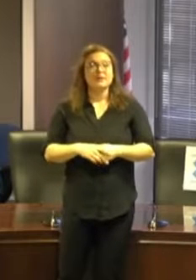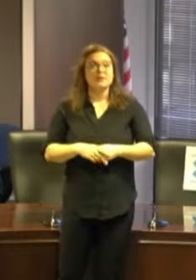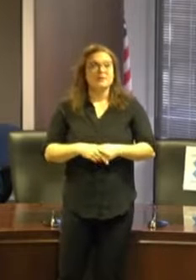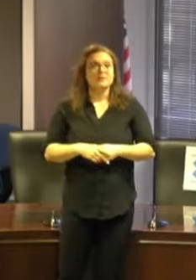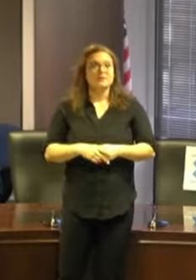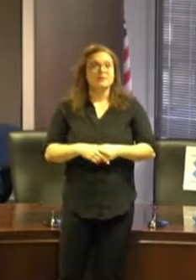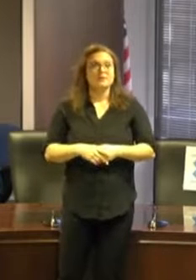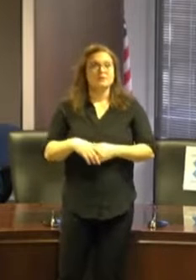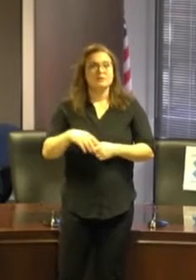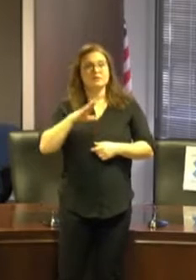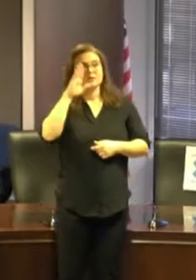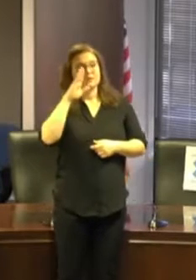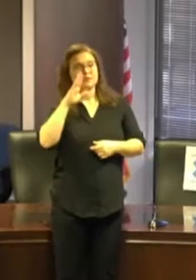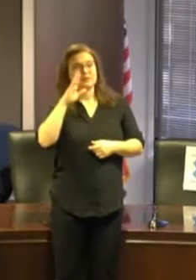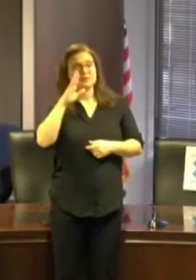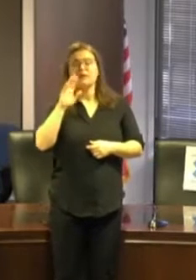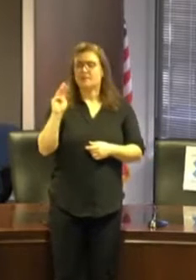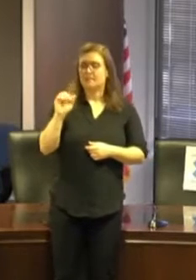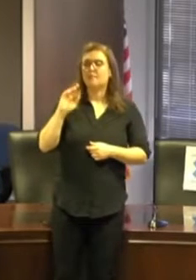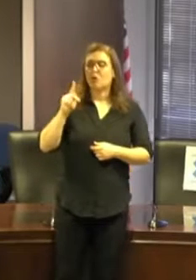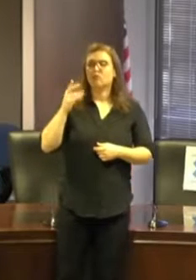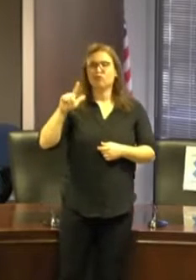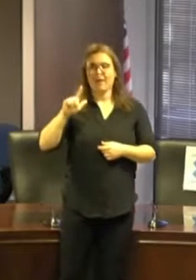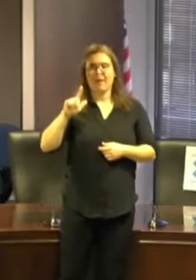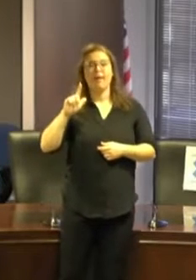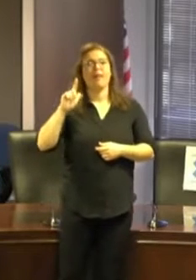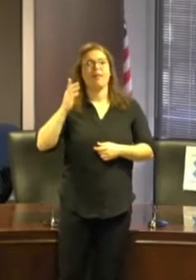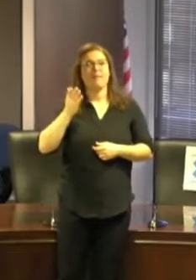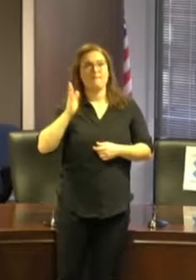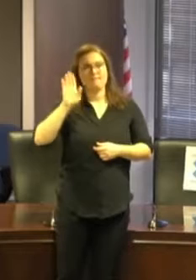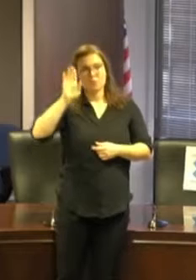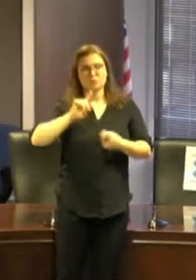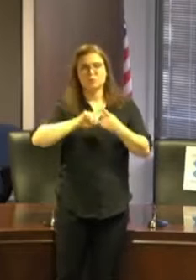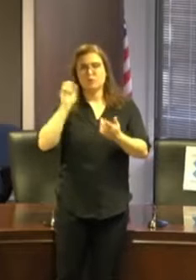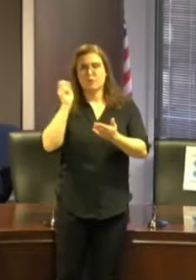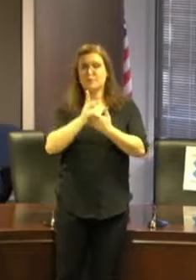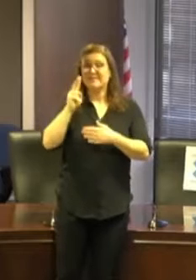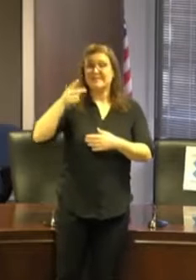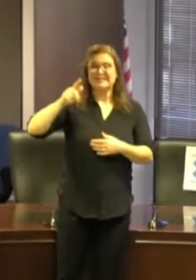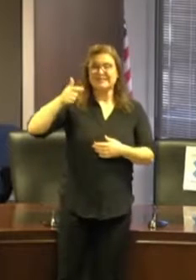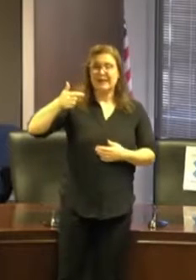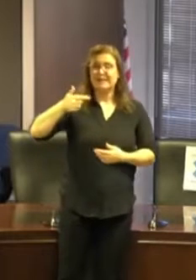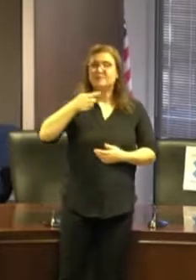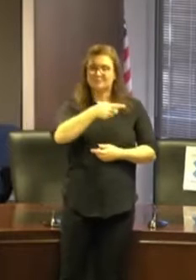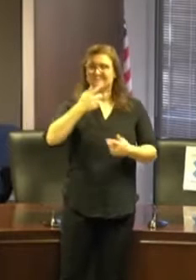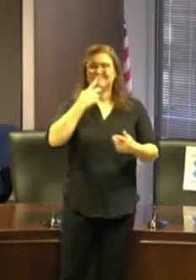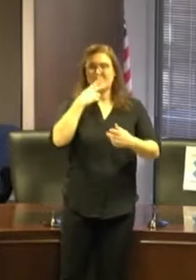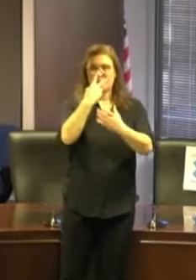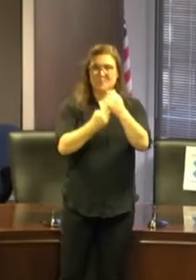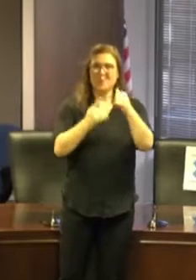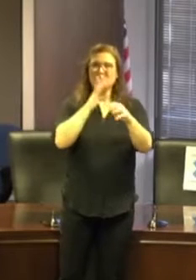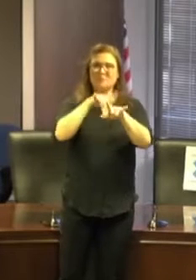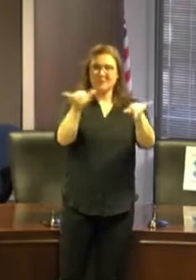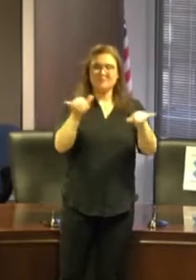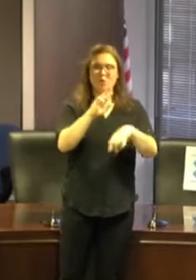Trail, I'll move. Mark Trail has made the motion for approval. Is there a second to that? Crutchfield, second. Russell Crutchfield